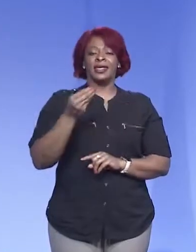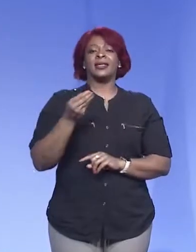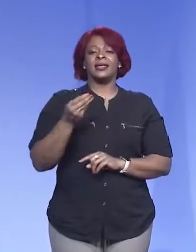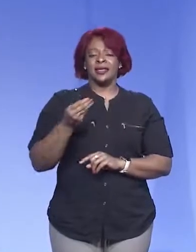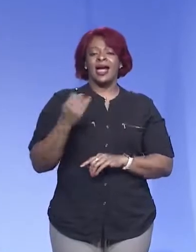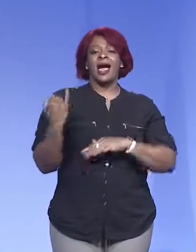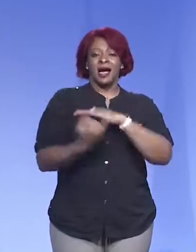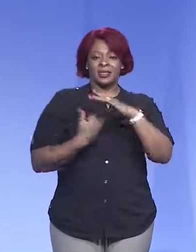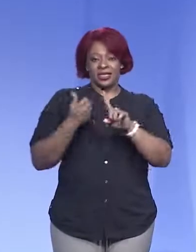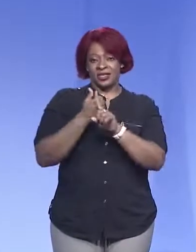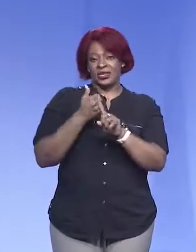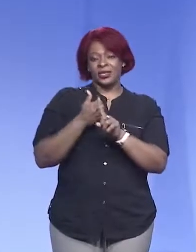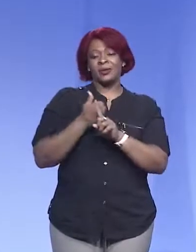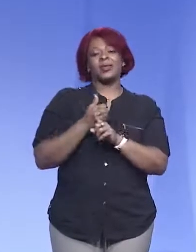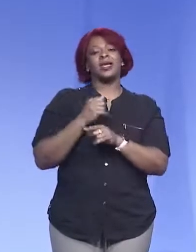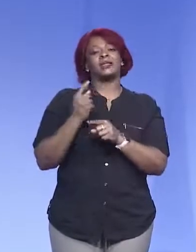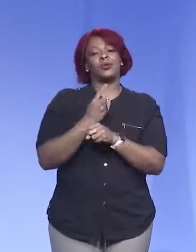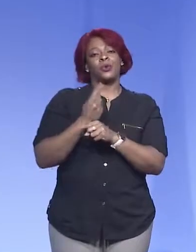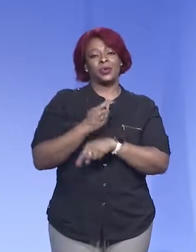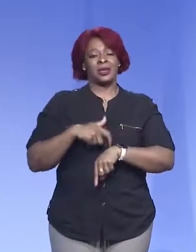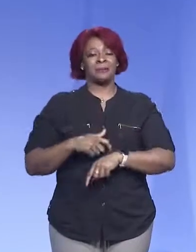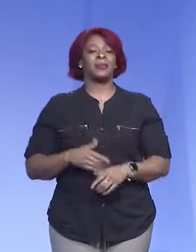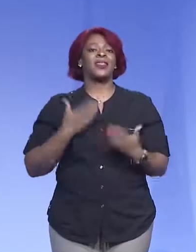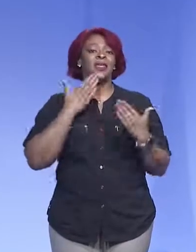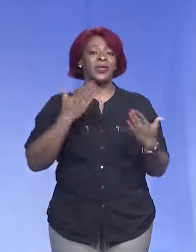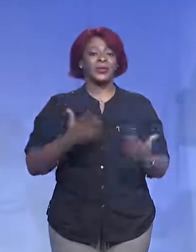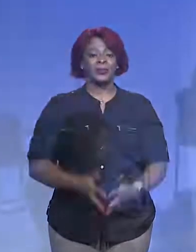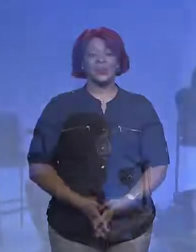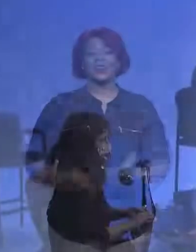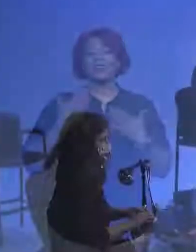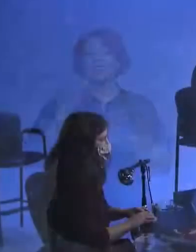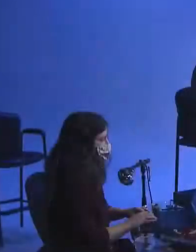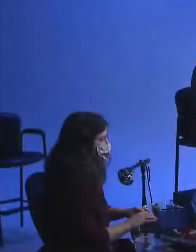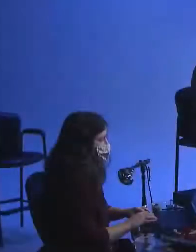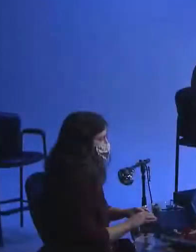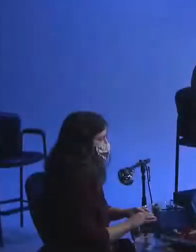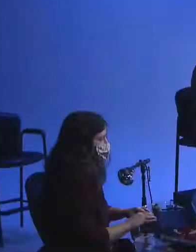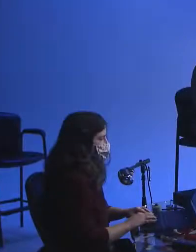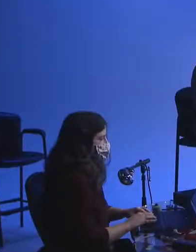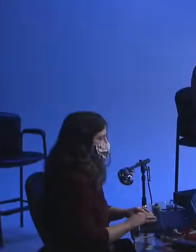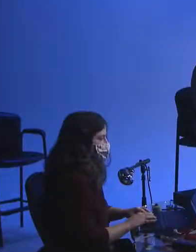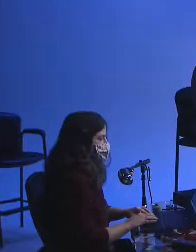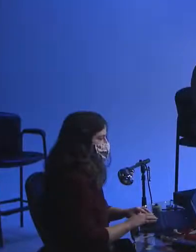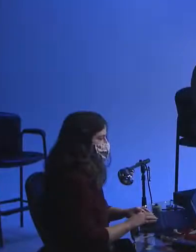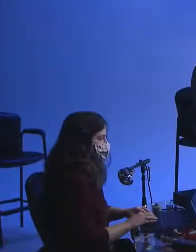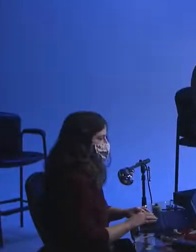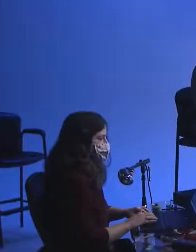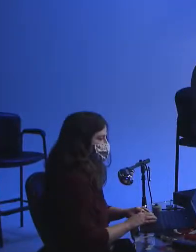isolate yourself as appropriate. Thank you. Thanks, everyone. We'll see you back here next week.